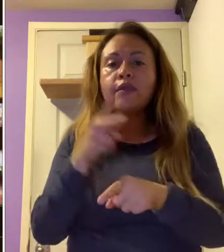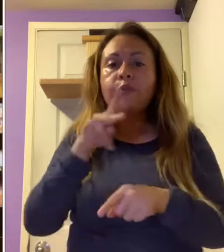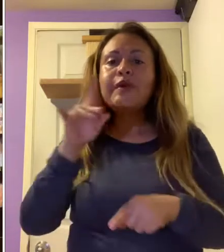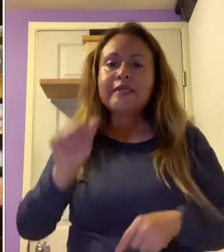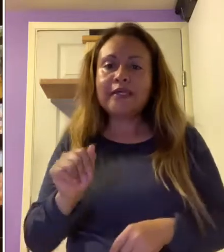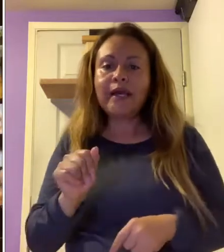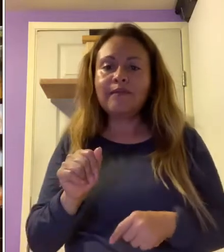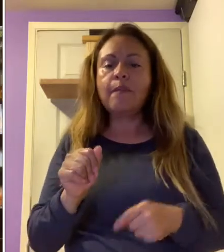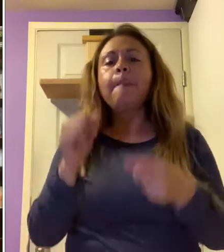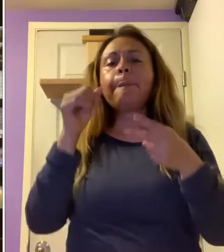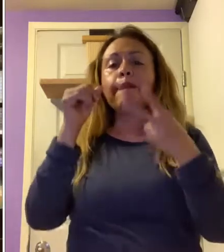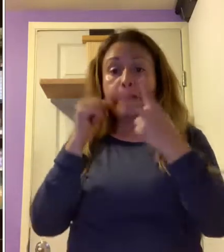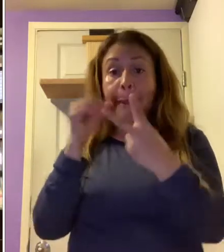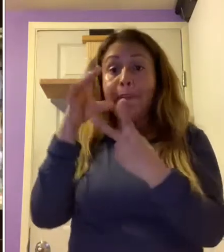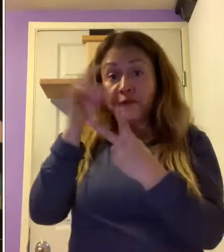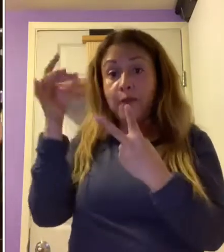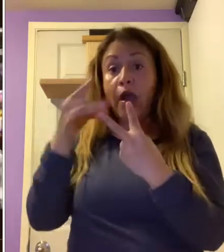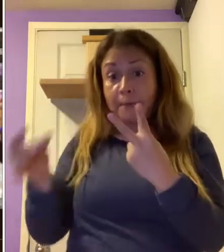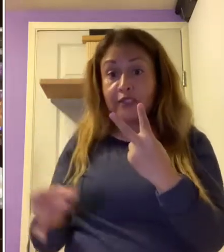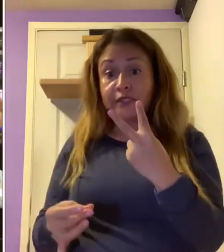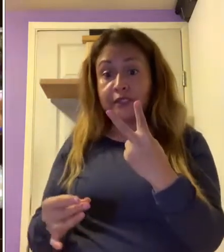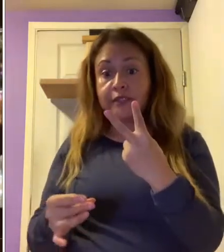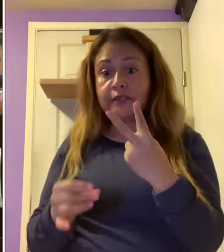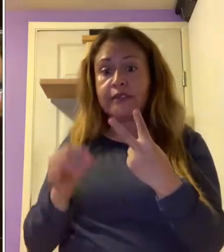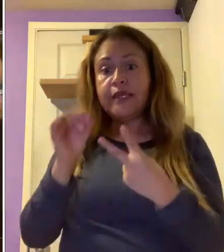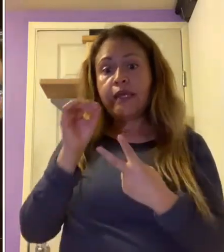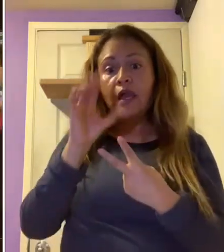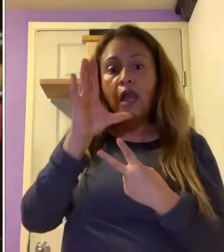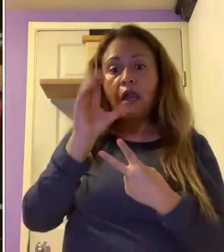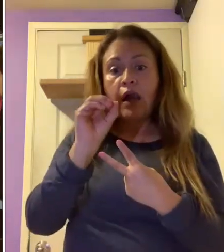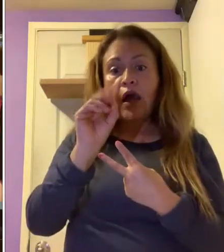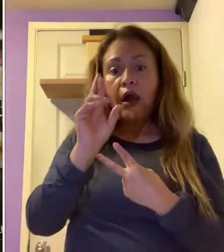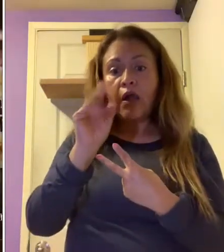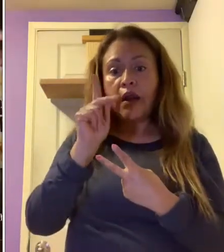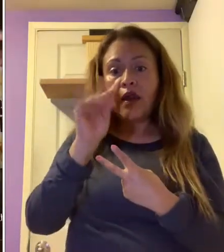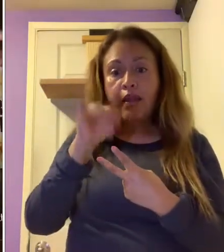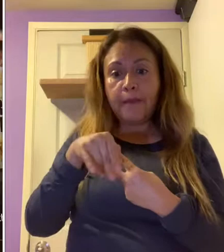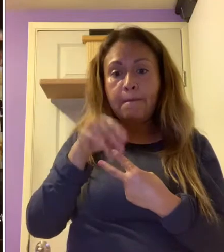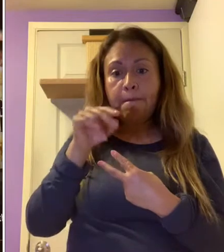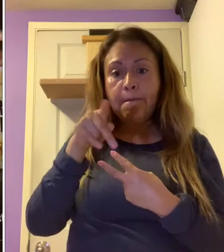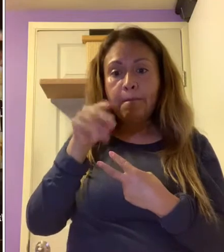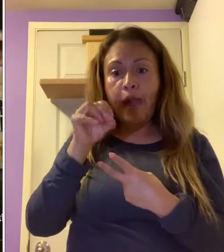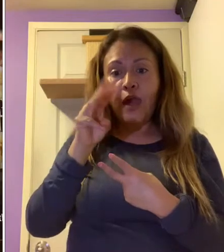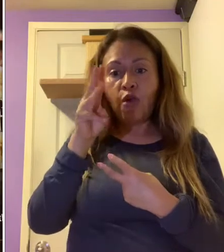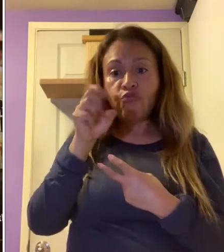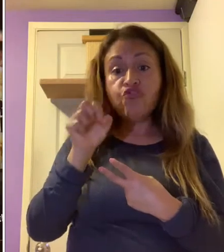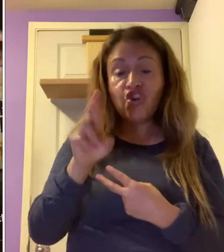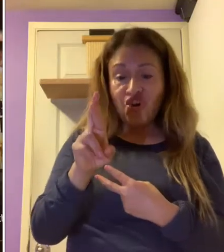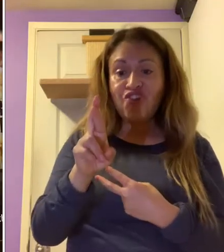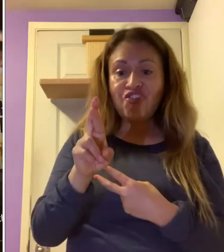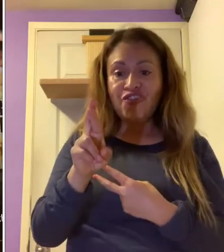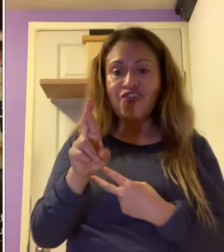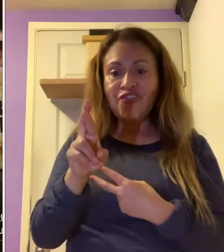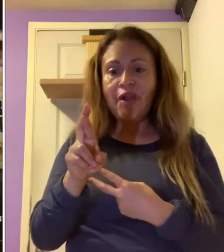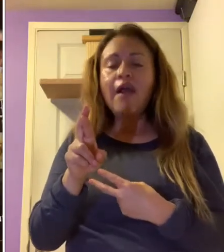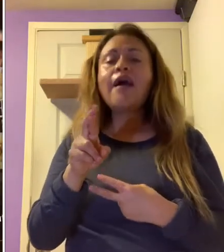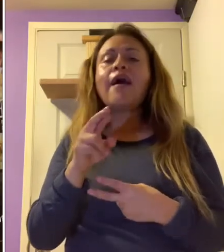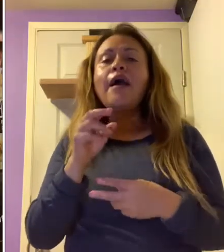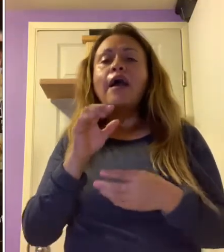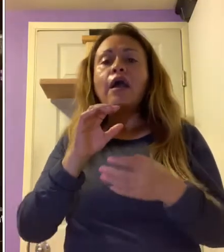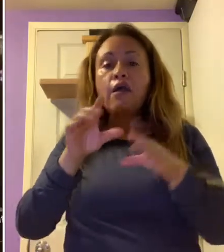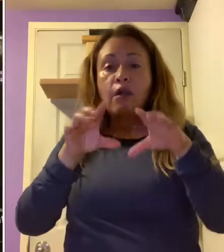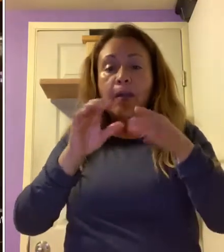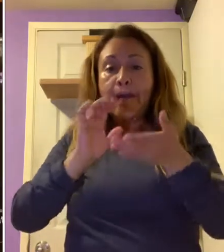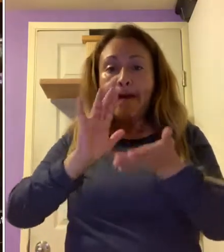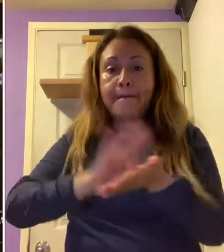pizza, I would say you have 2 options. Cali Power is one of the cleanest pizzas out there,